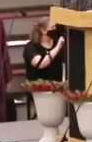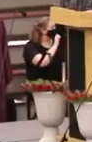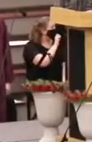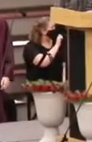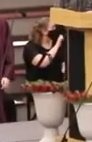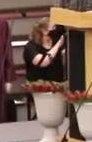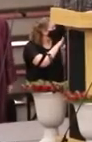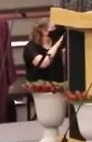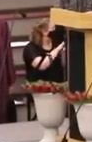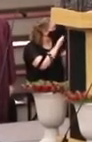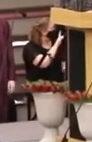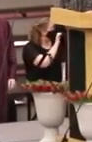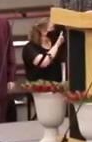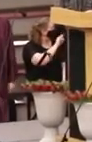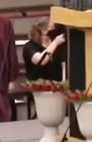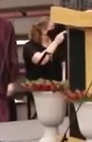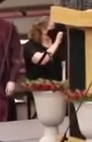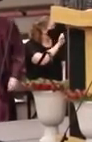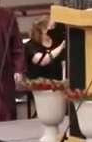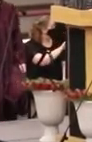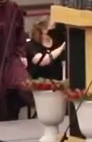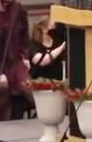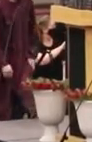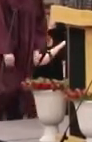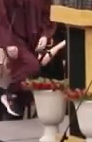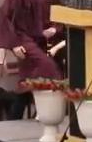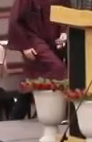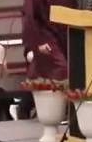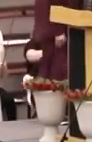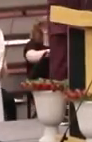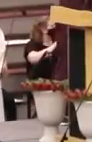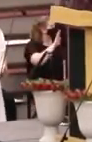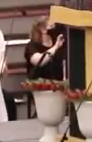Garrett Douglas Kehoe Plord.